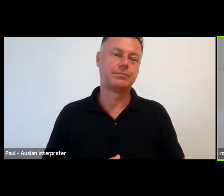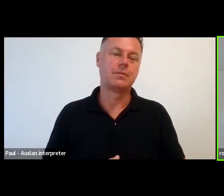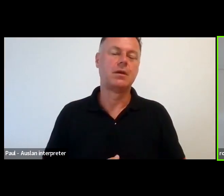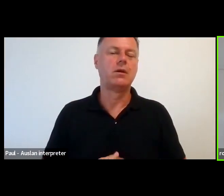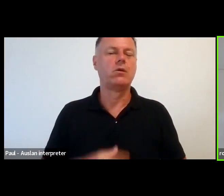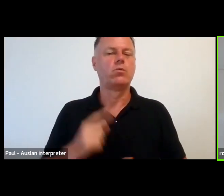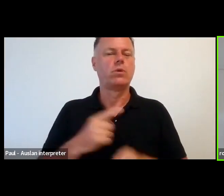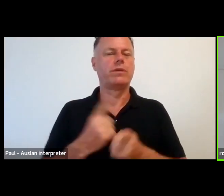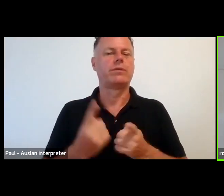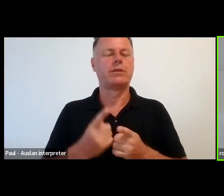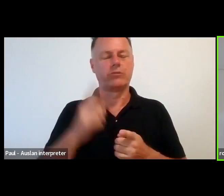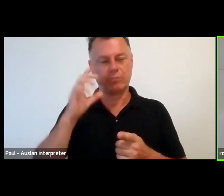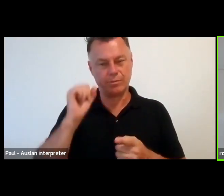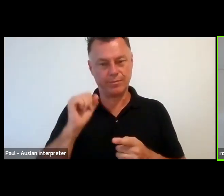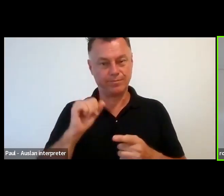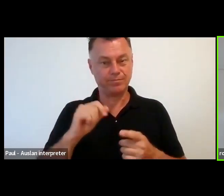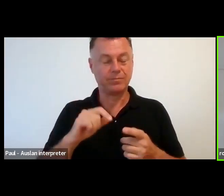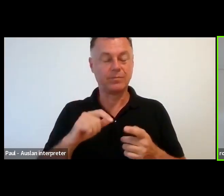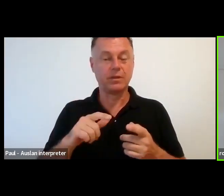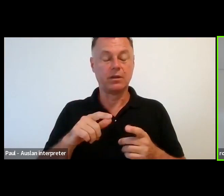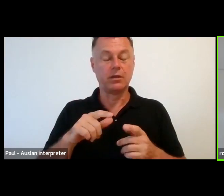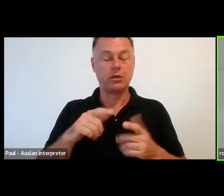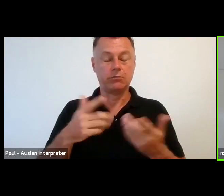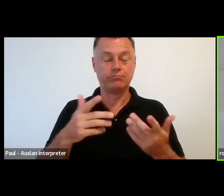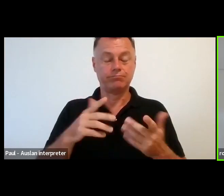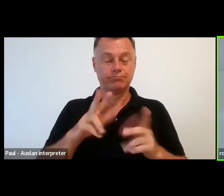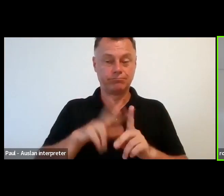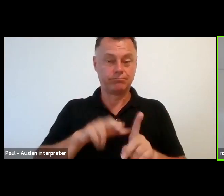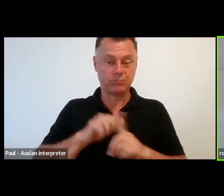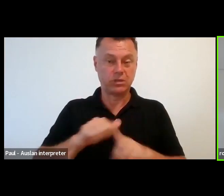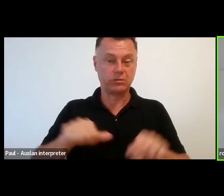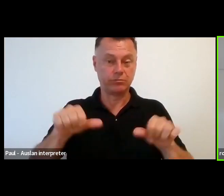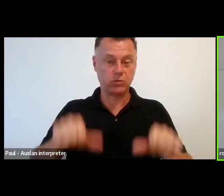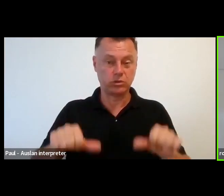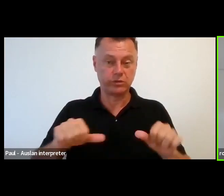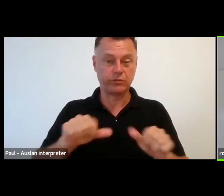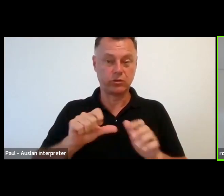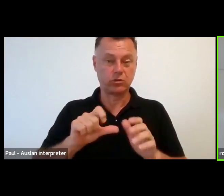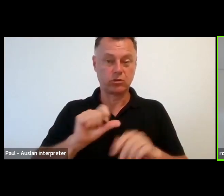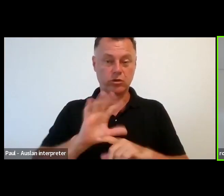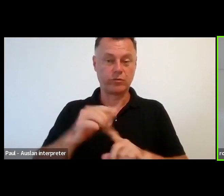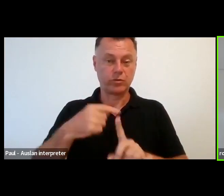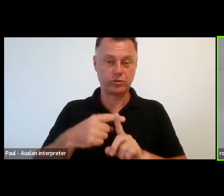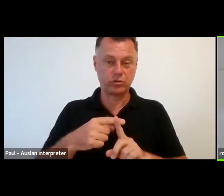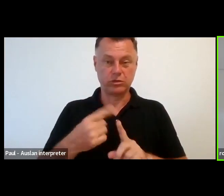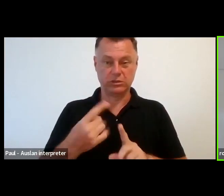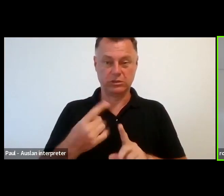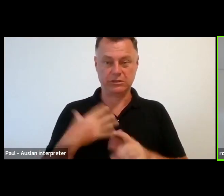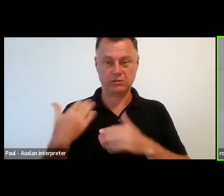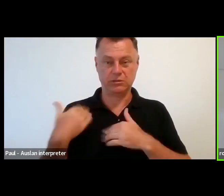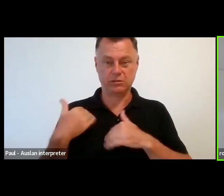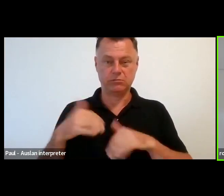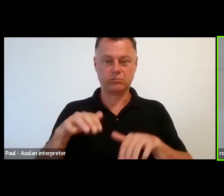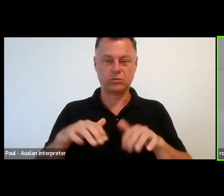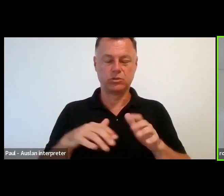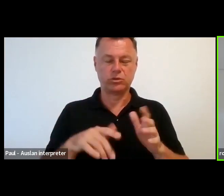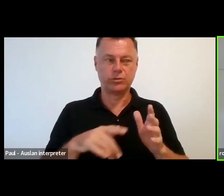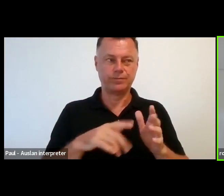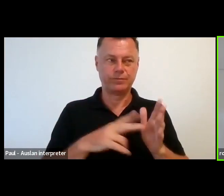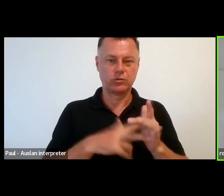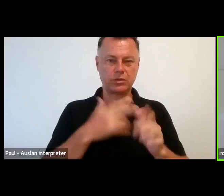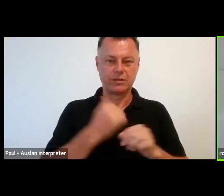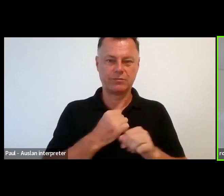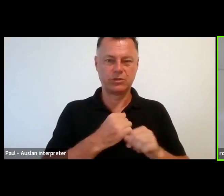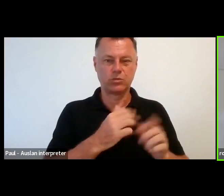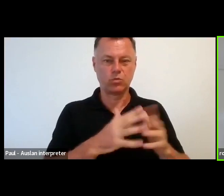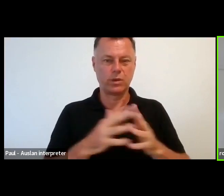you have been diagnosed as having COVID, that you register that positive result on the state government website. Now, there's a